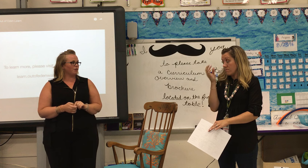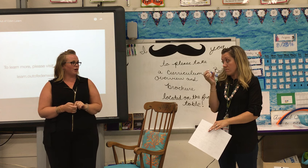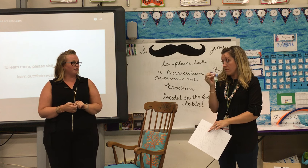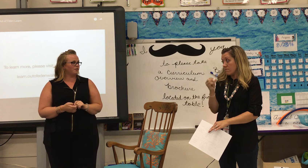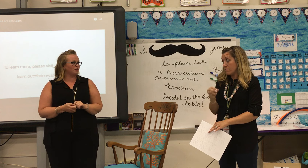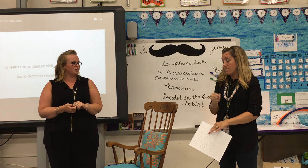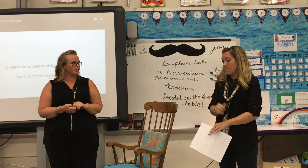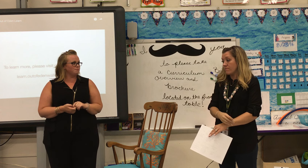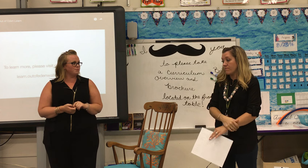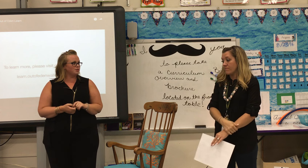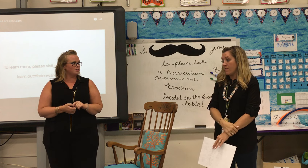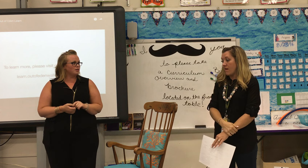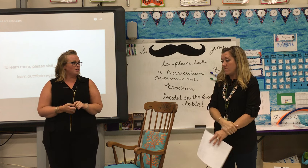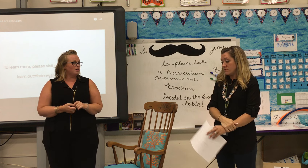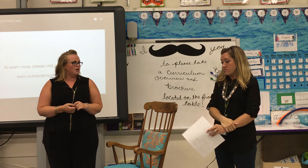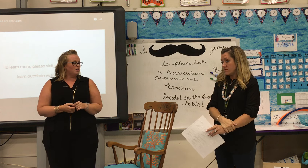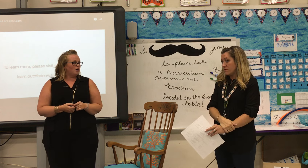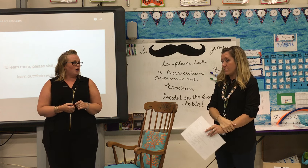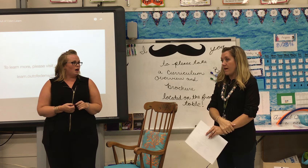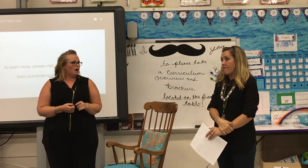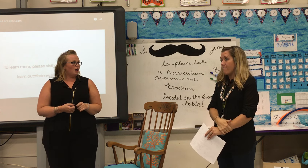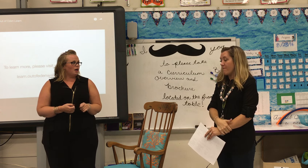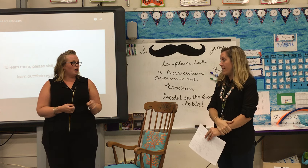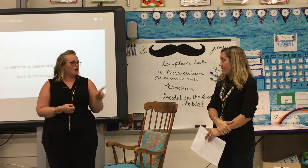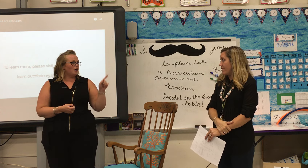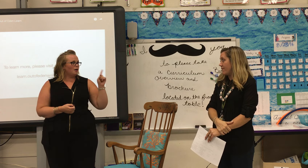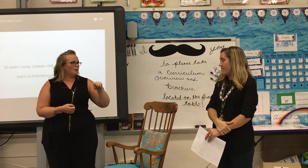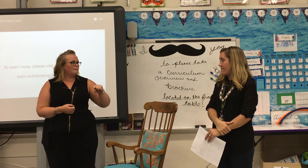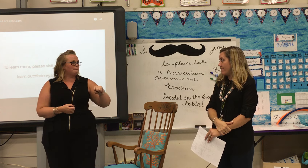that's it for our field trips.